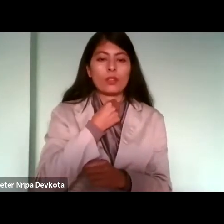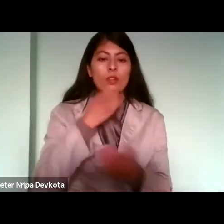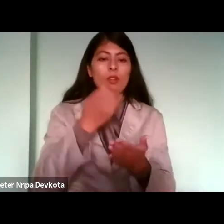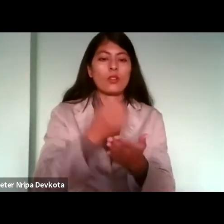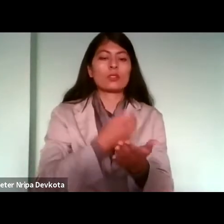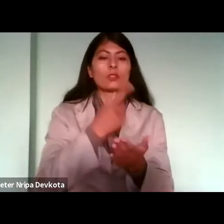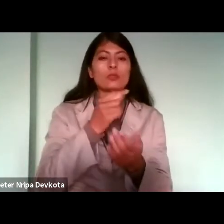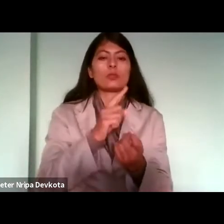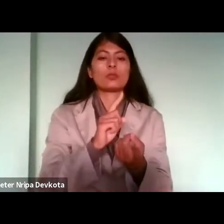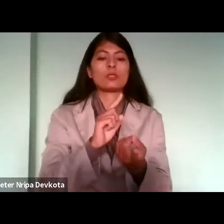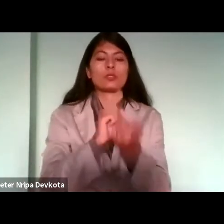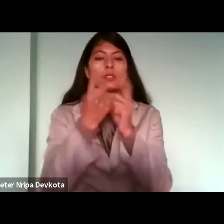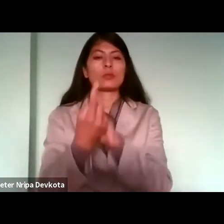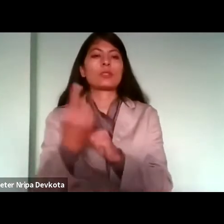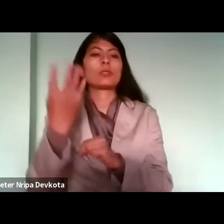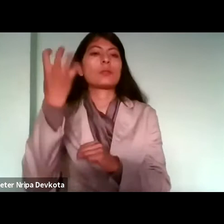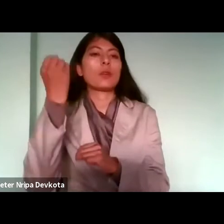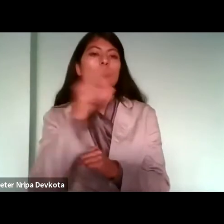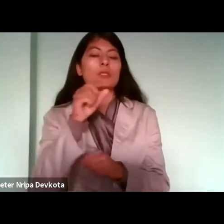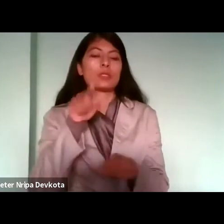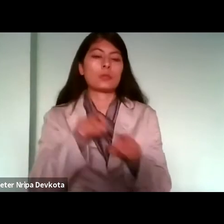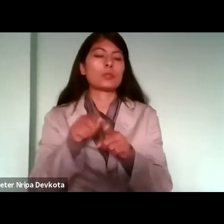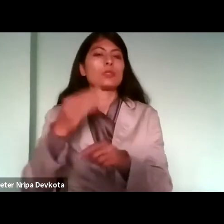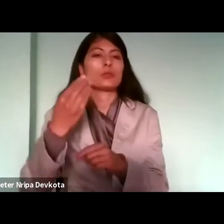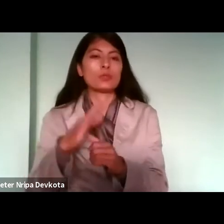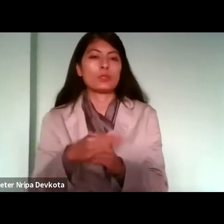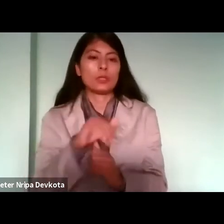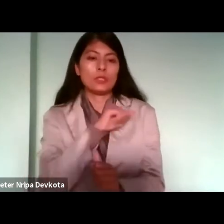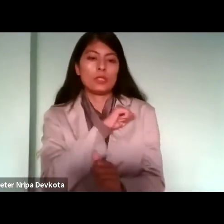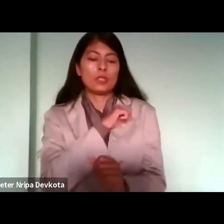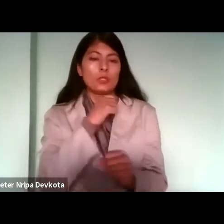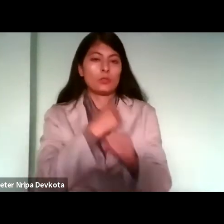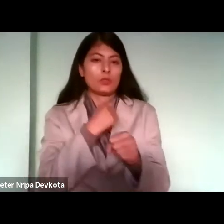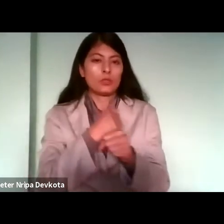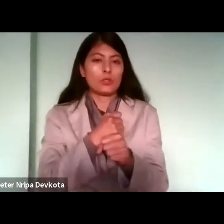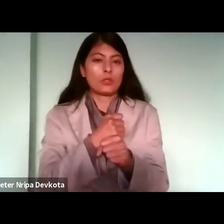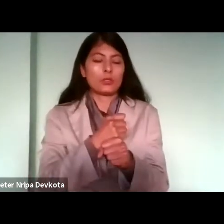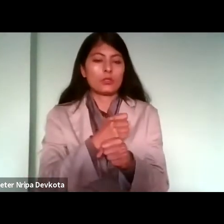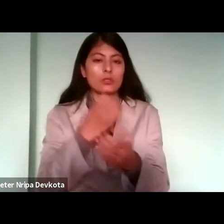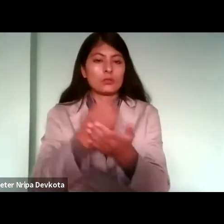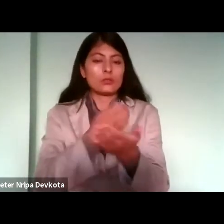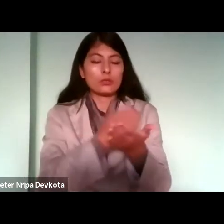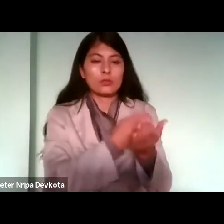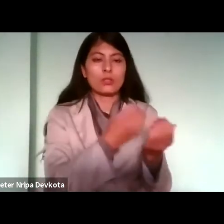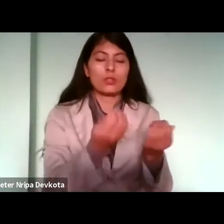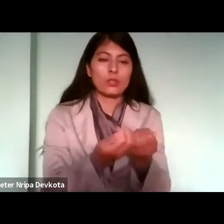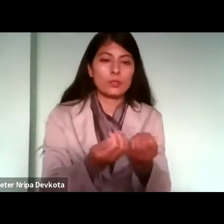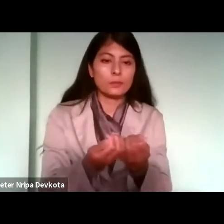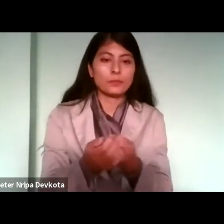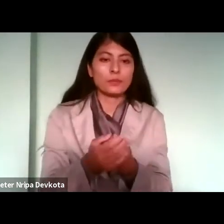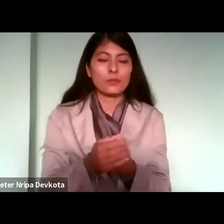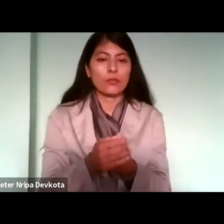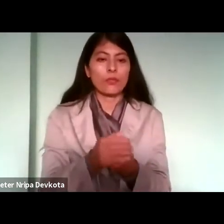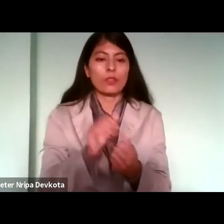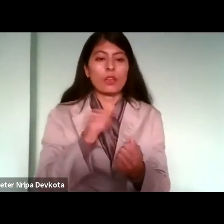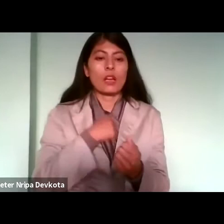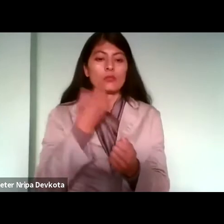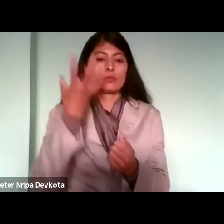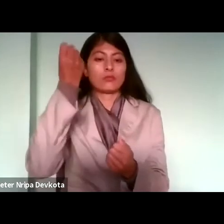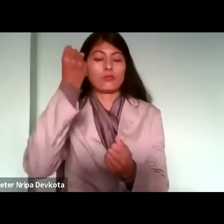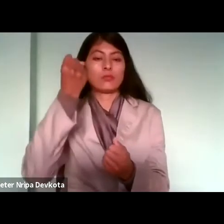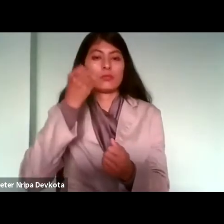organizing. Sex workers were organizing to claim their rights even before GATW was